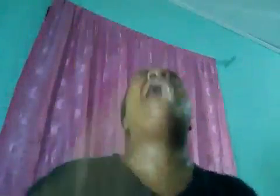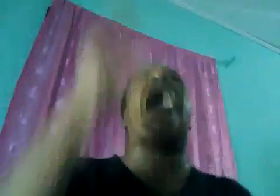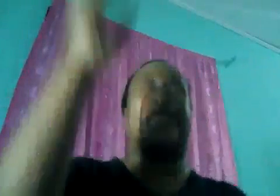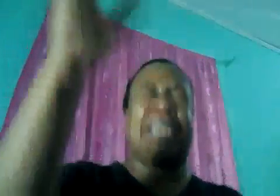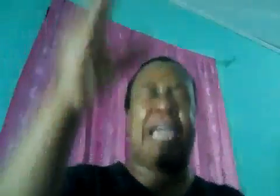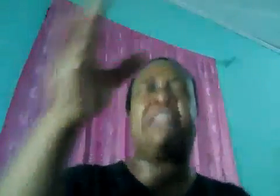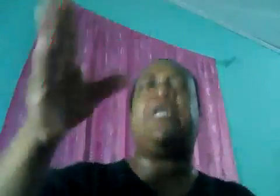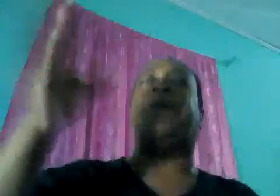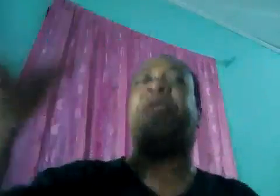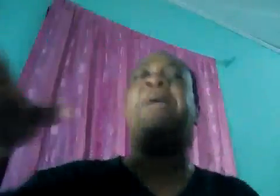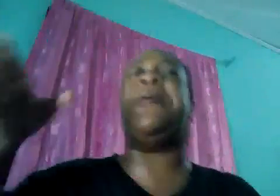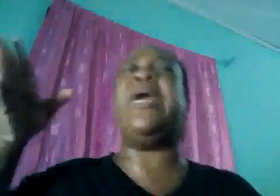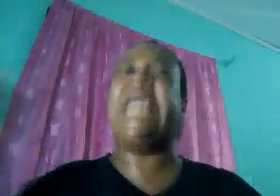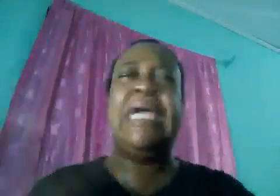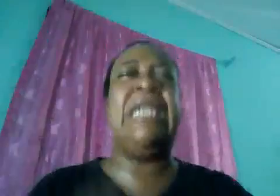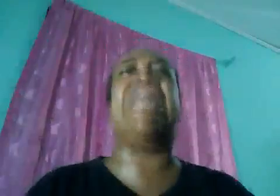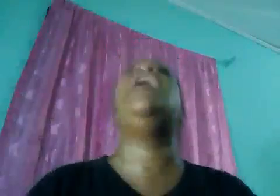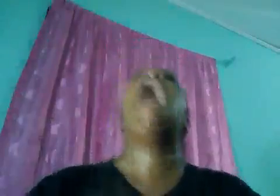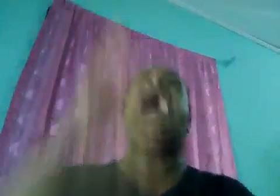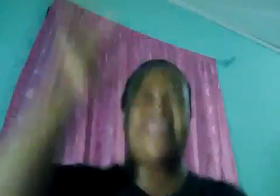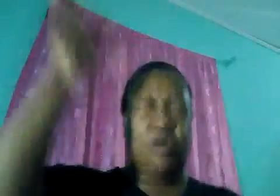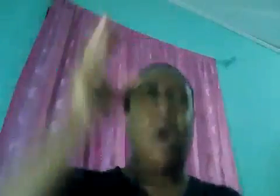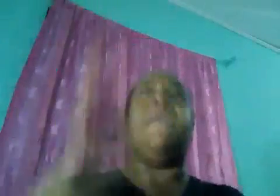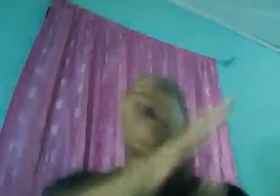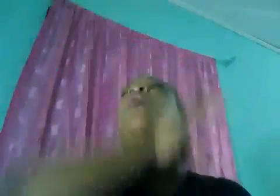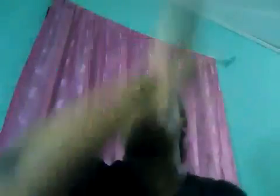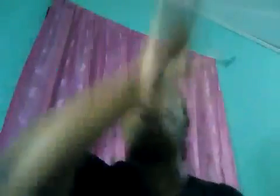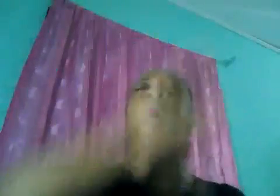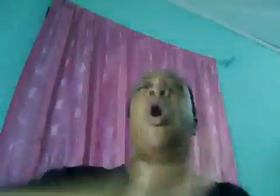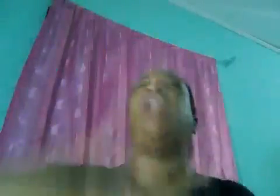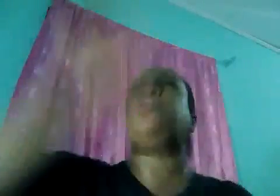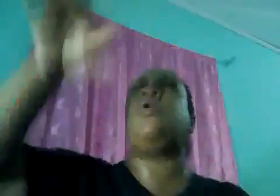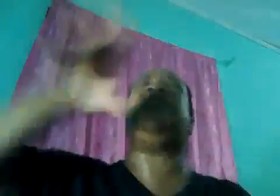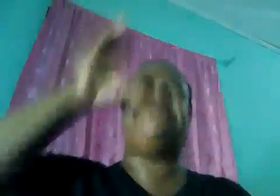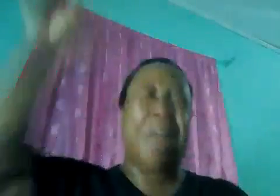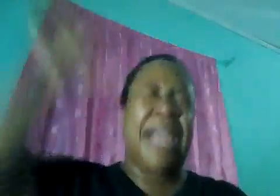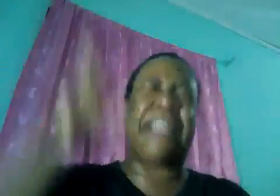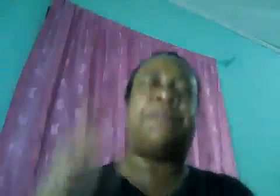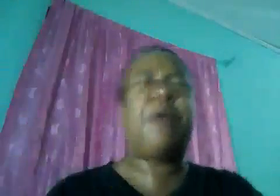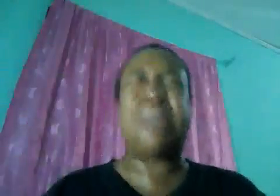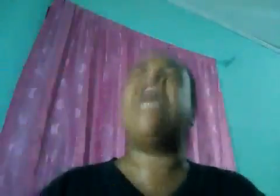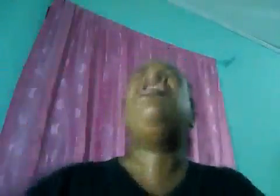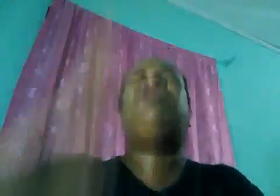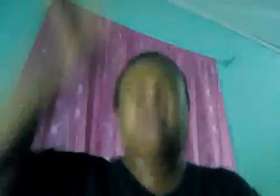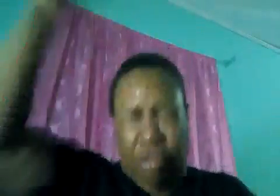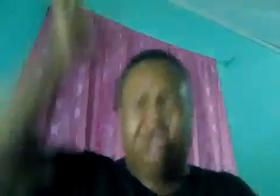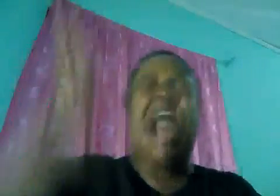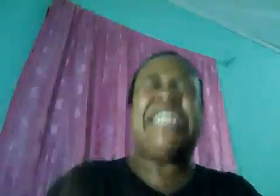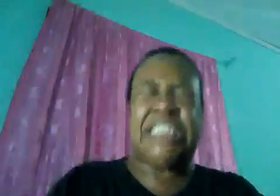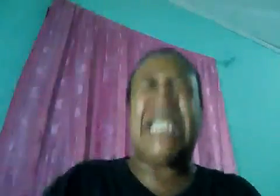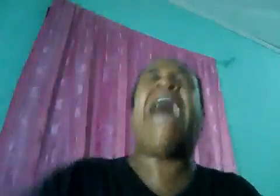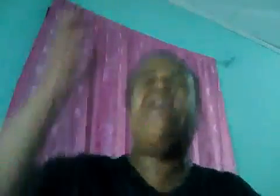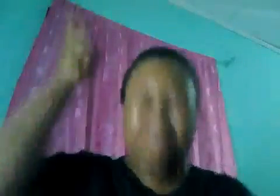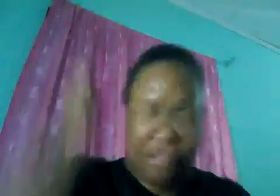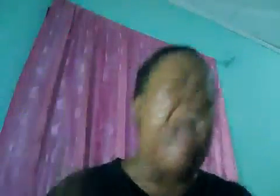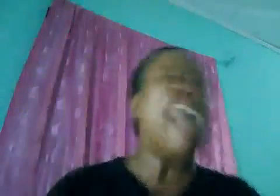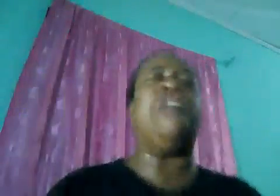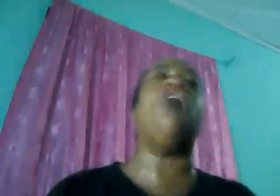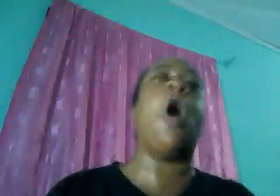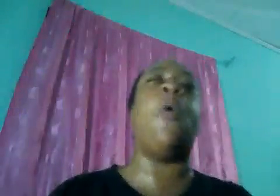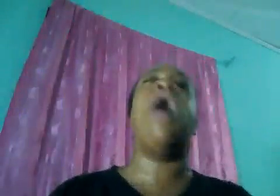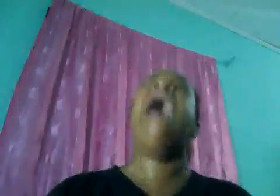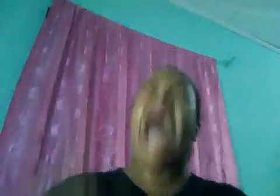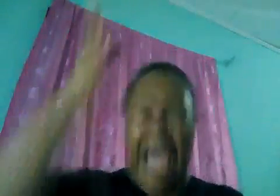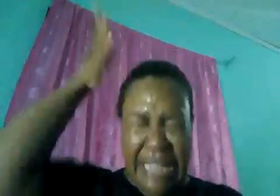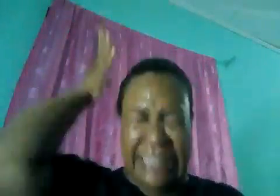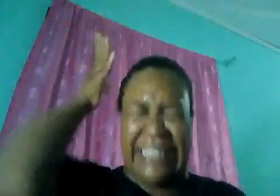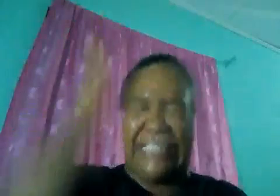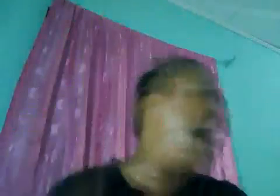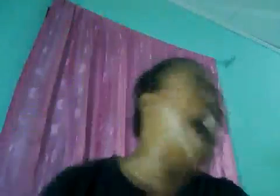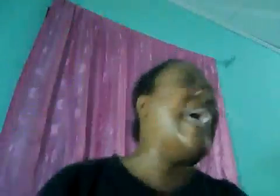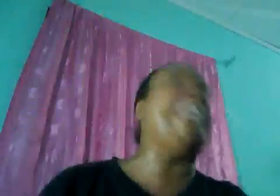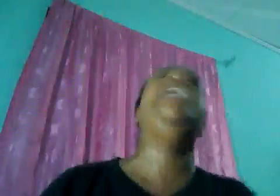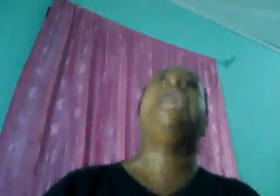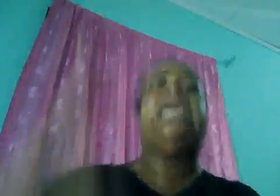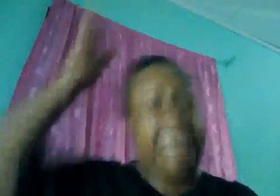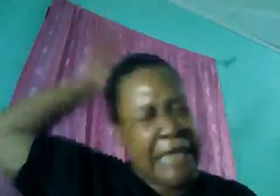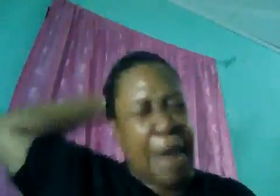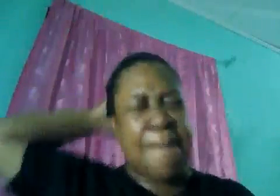your people healing, I command all those flying spirits to crash land right now and die in the